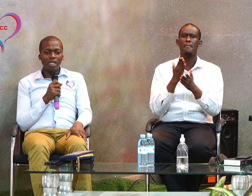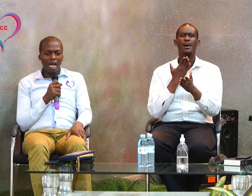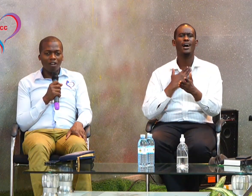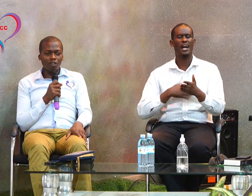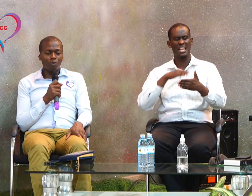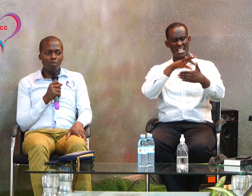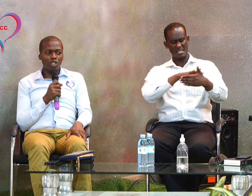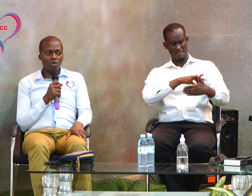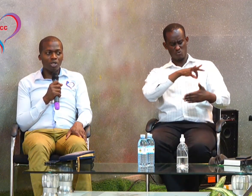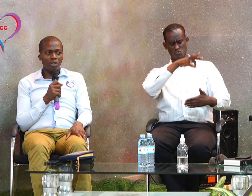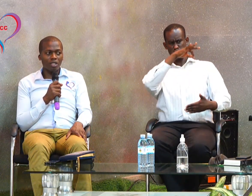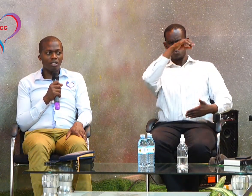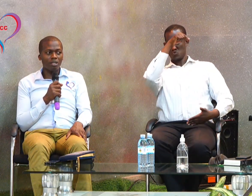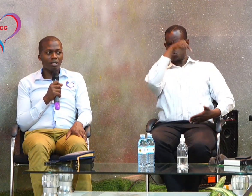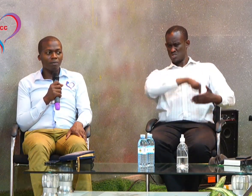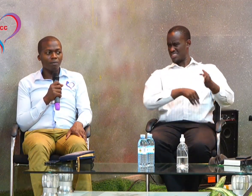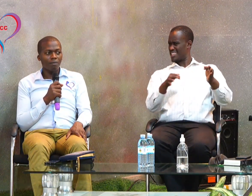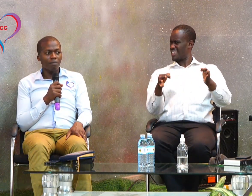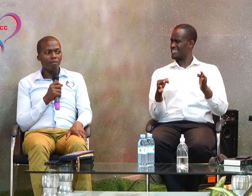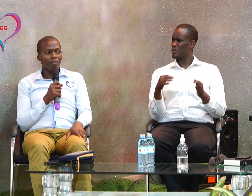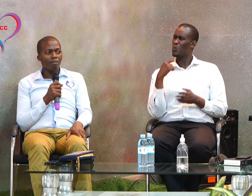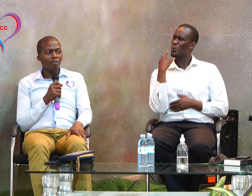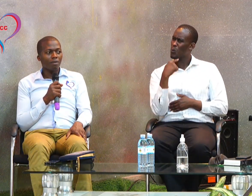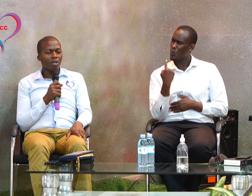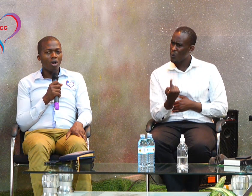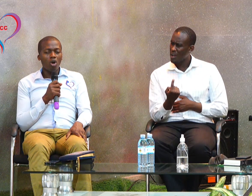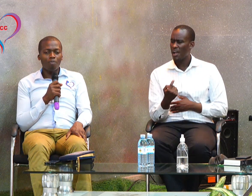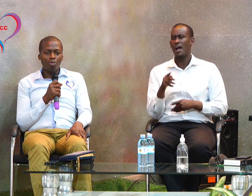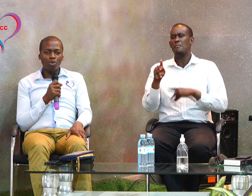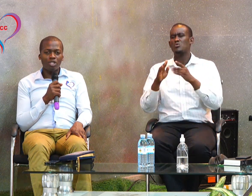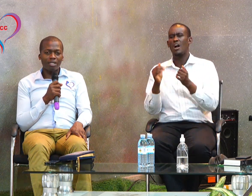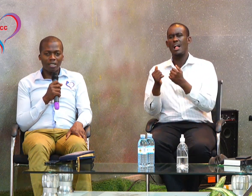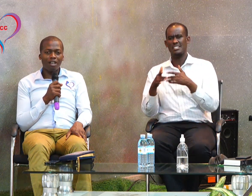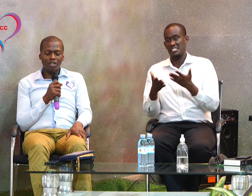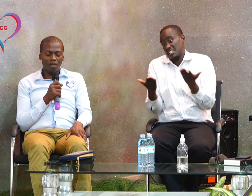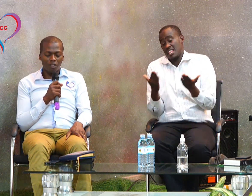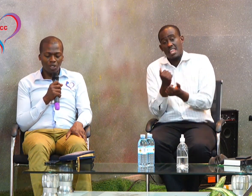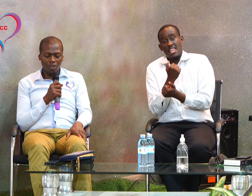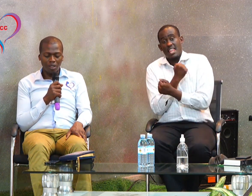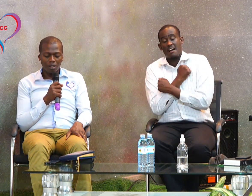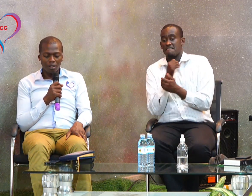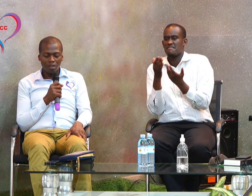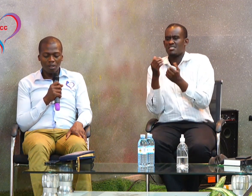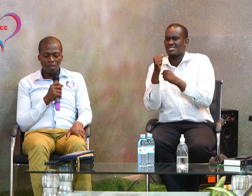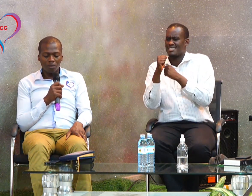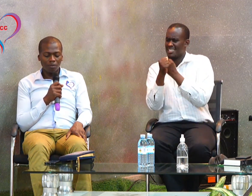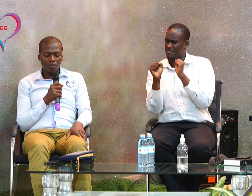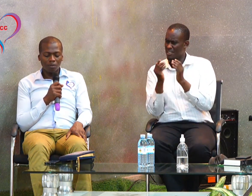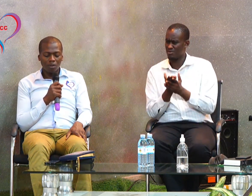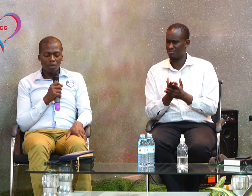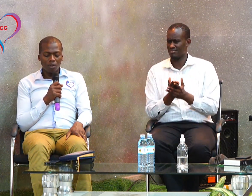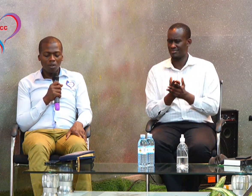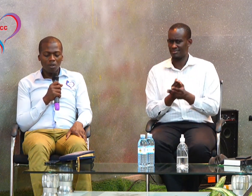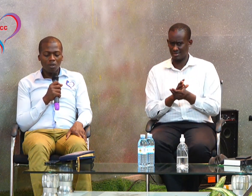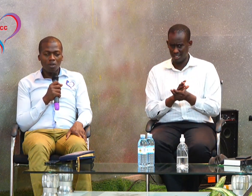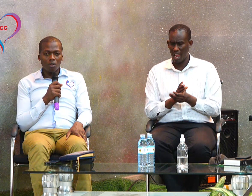who love deep spiritual things. Abantu abagala just obulokole. Oh, people who just love salvation. Kategori y'abantu ki gwe